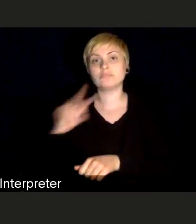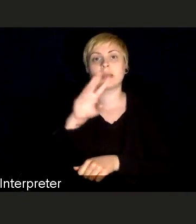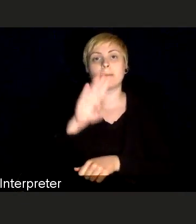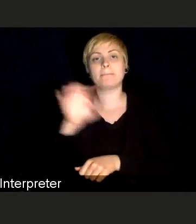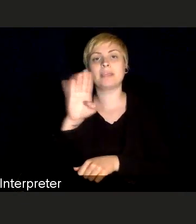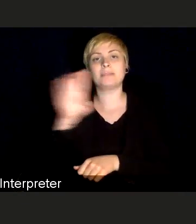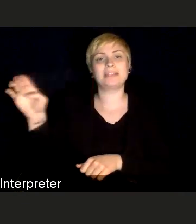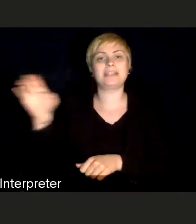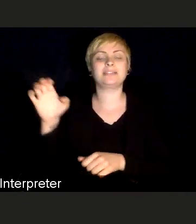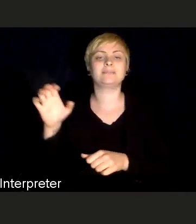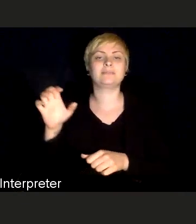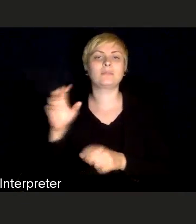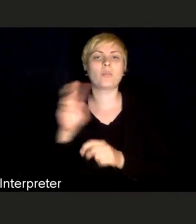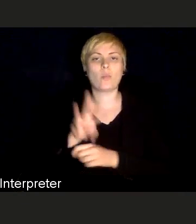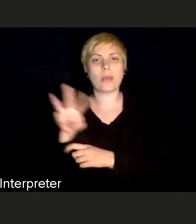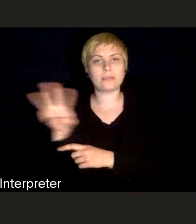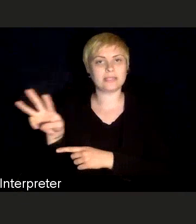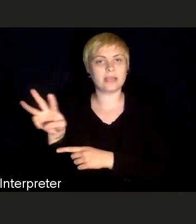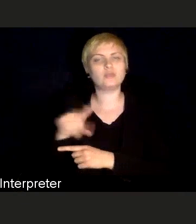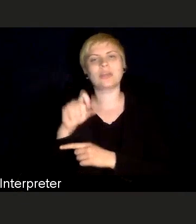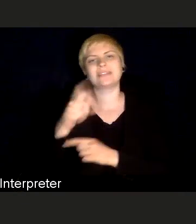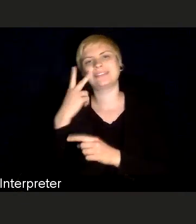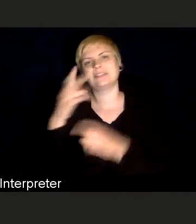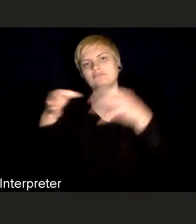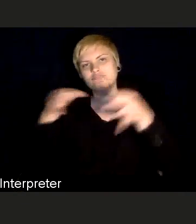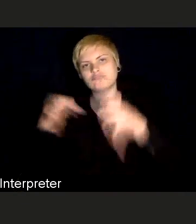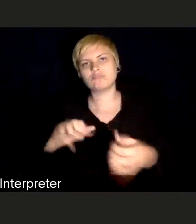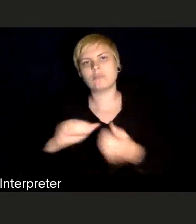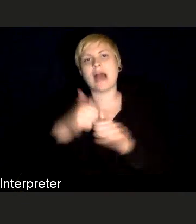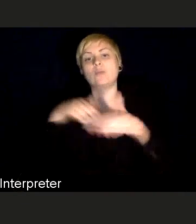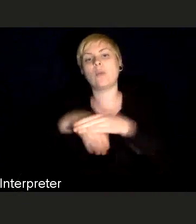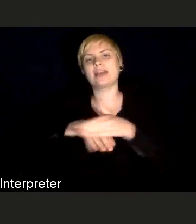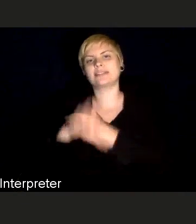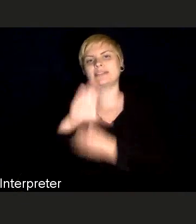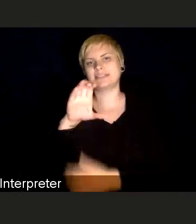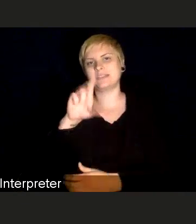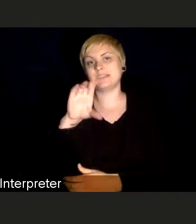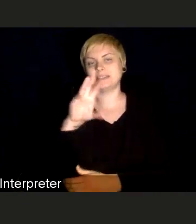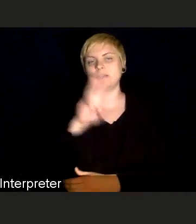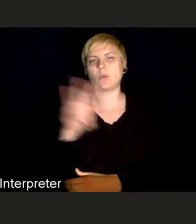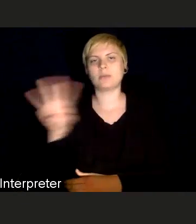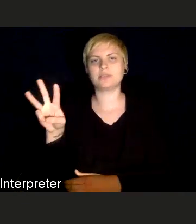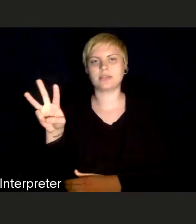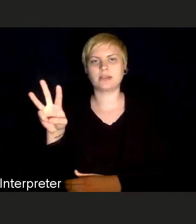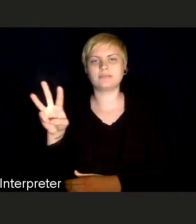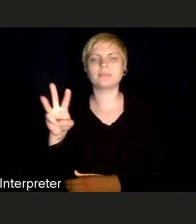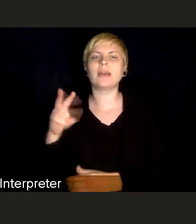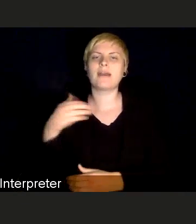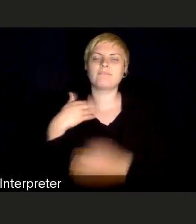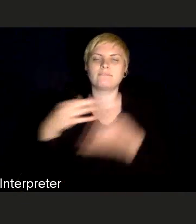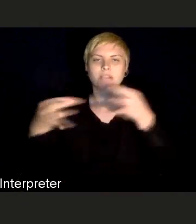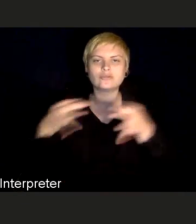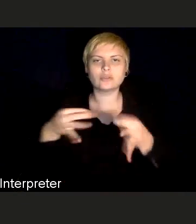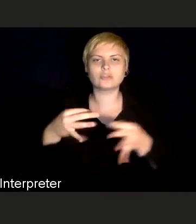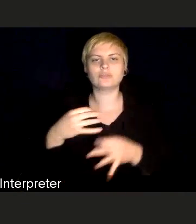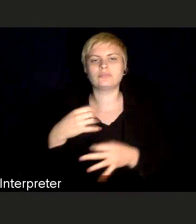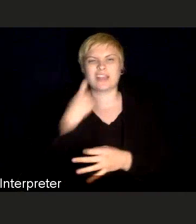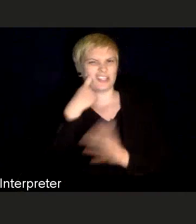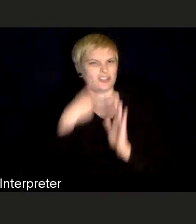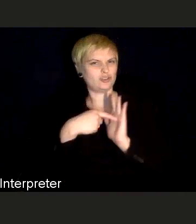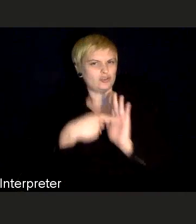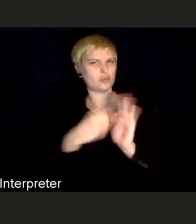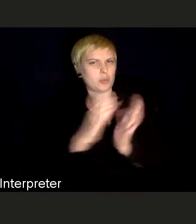see instructions on there how to access the CDC website, which gives you instructions like I just showed you on the